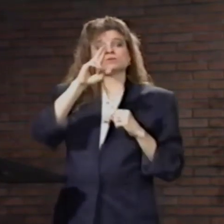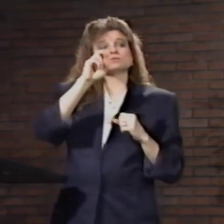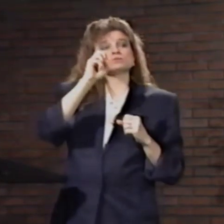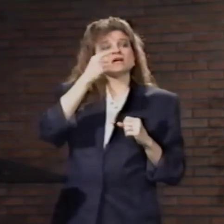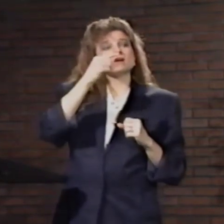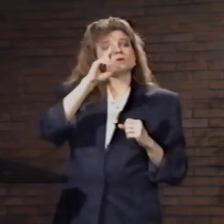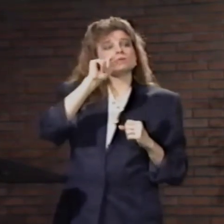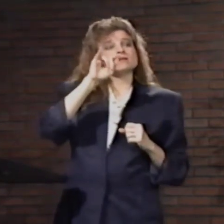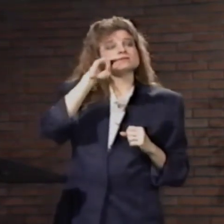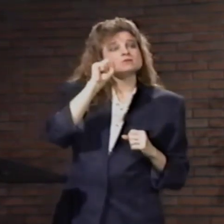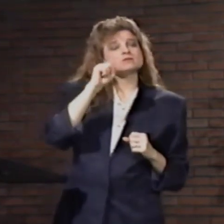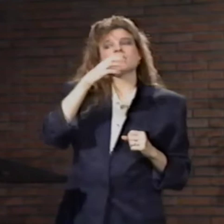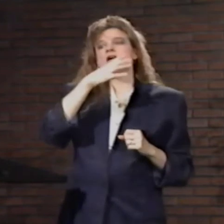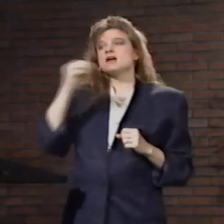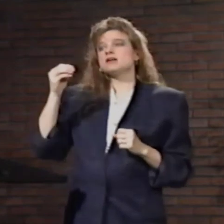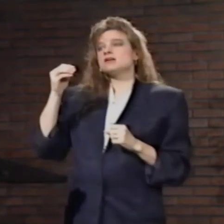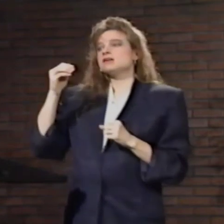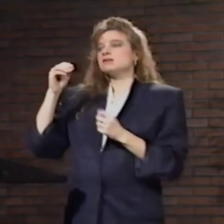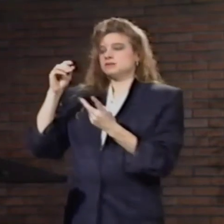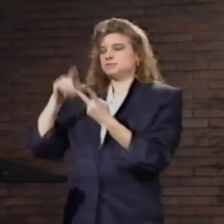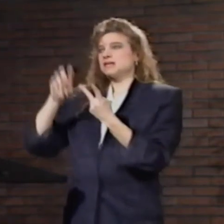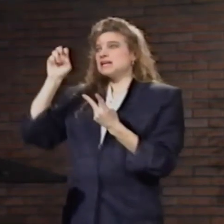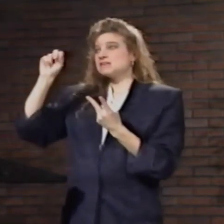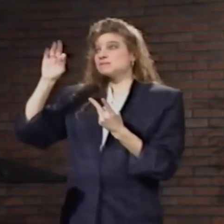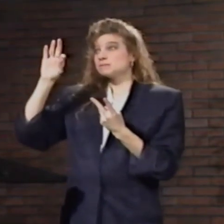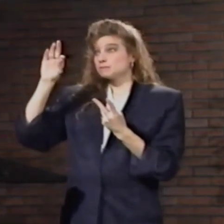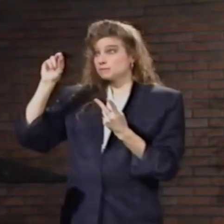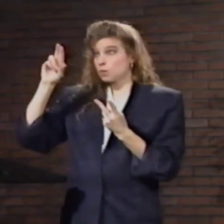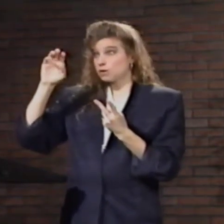Titles 2 and 3 are often talked about together